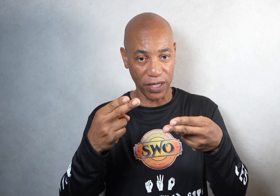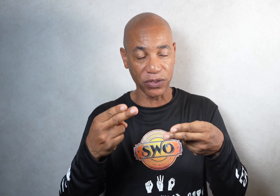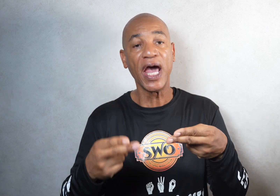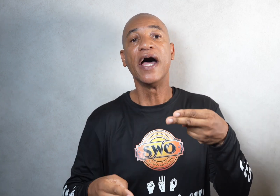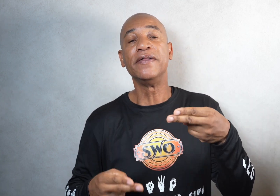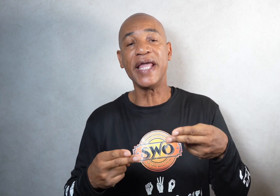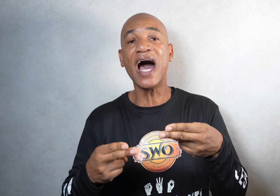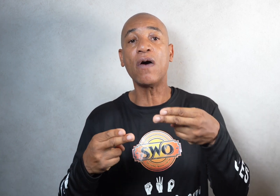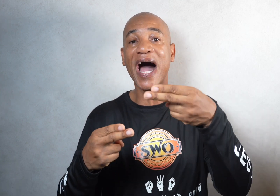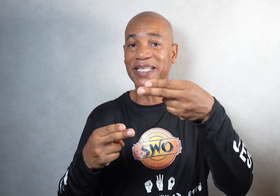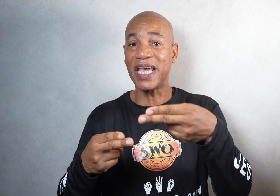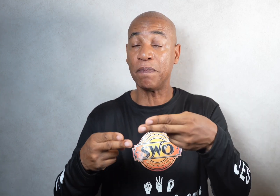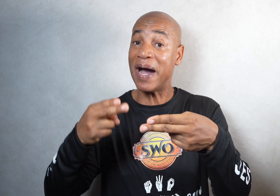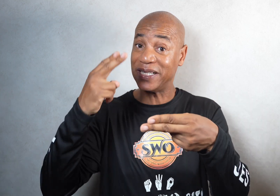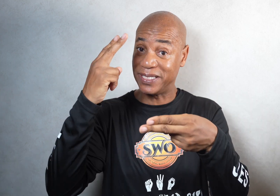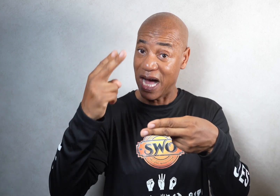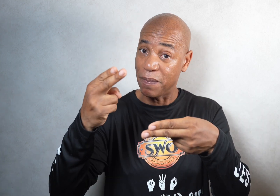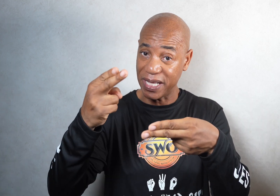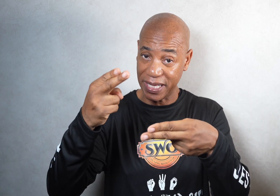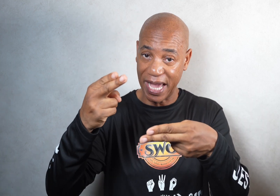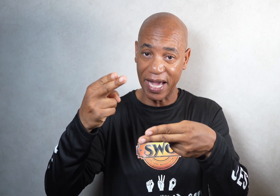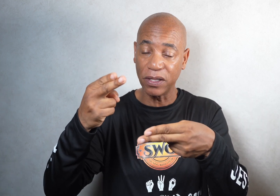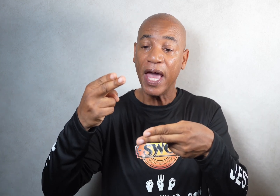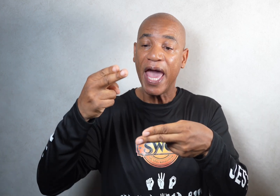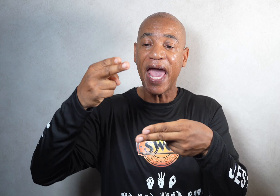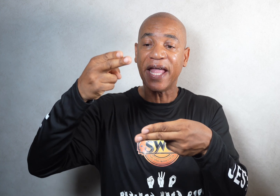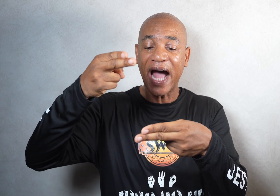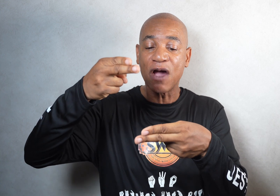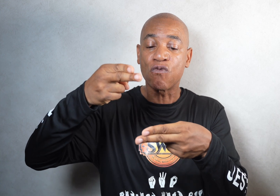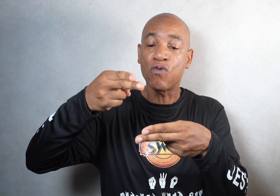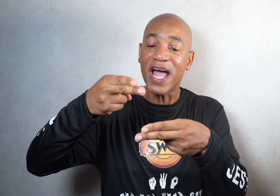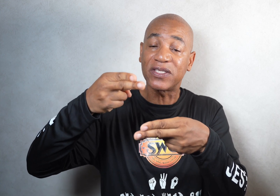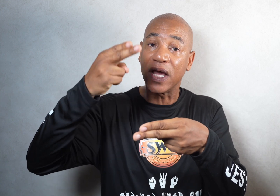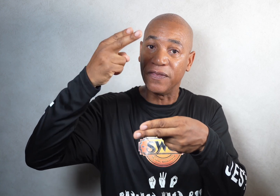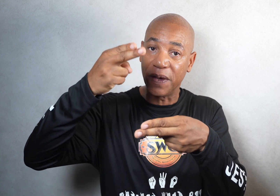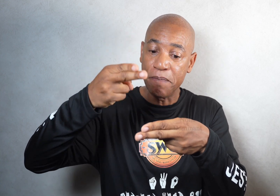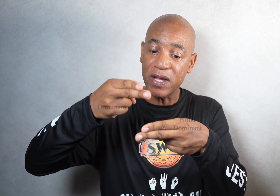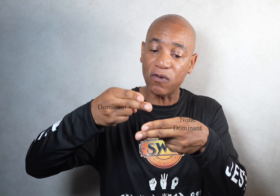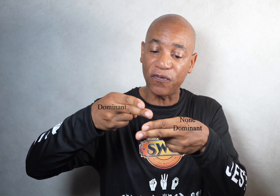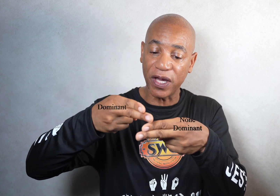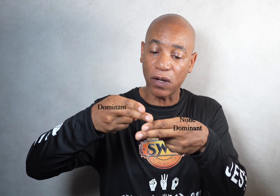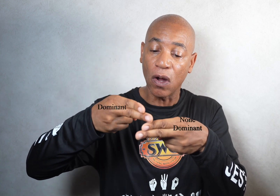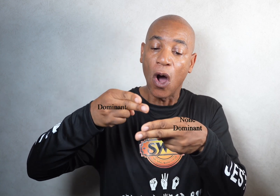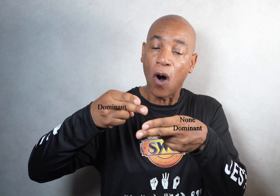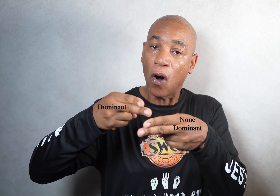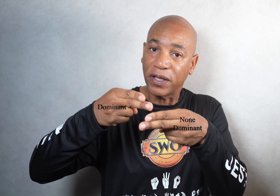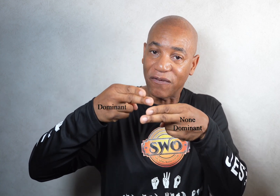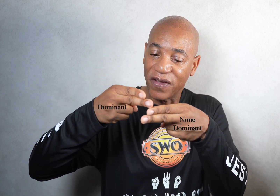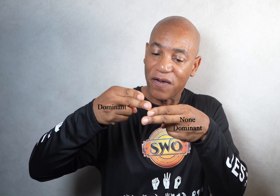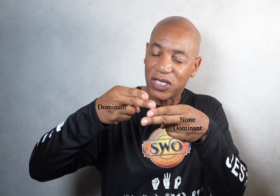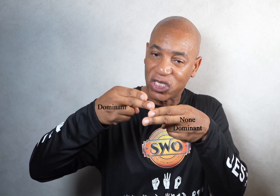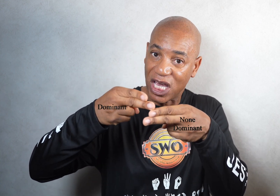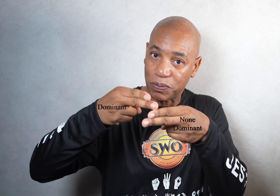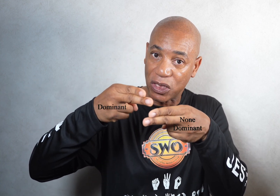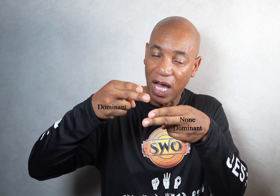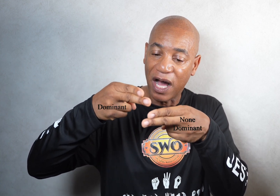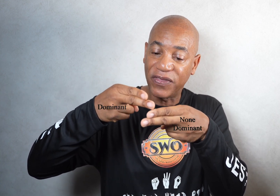fingers. Now I take my dominant hand and I rest the middle finger on the very tips of the